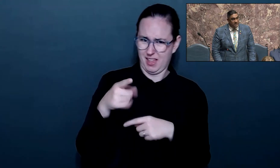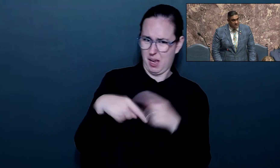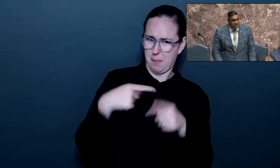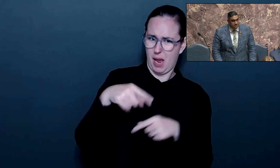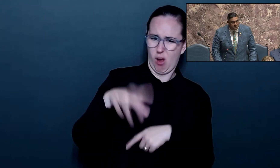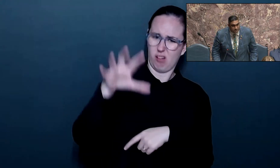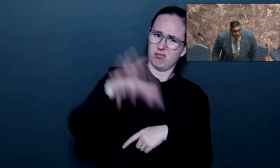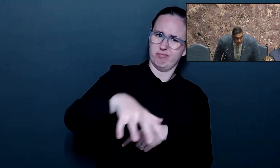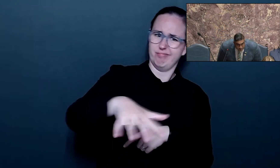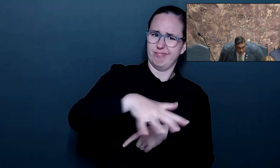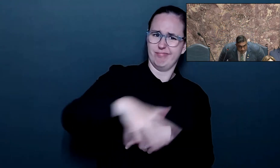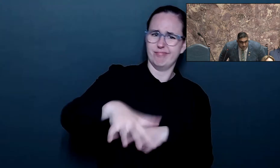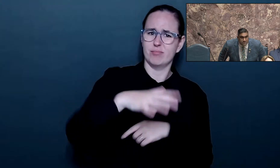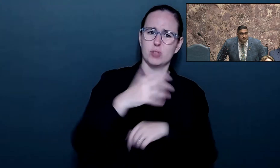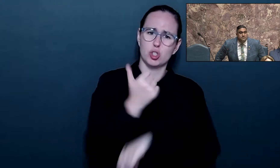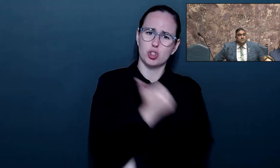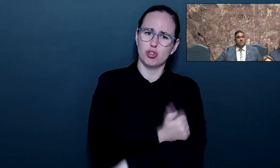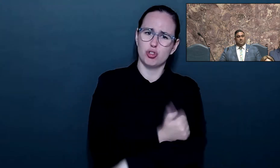loved ones?